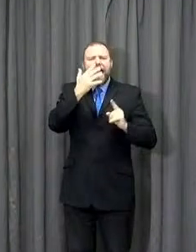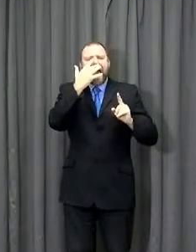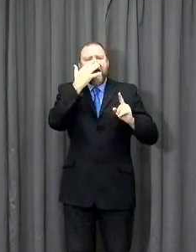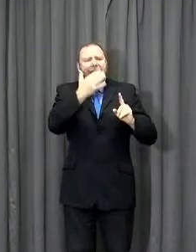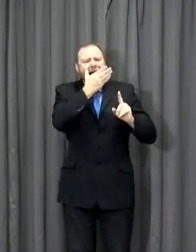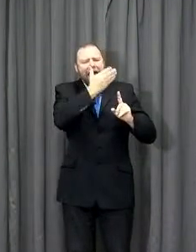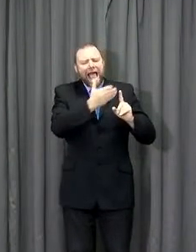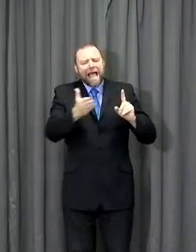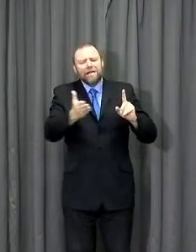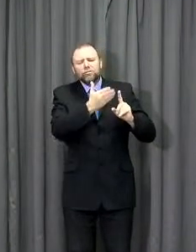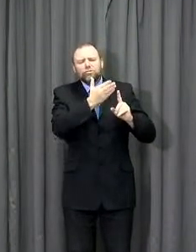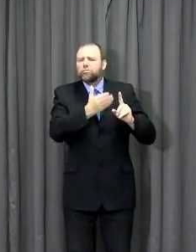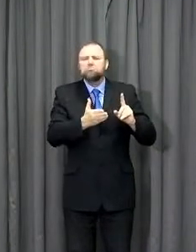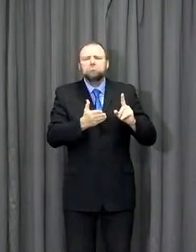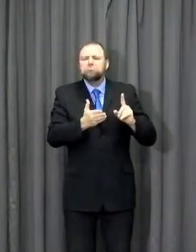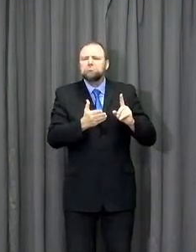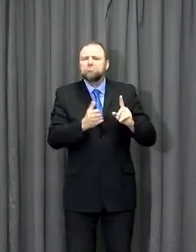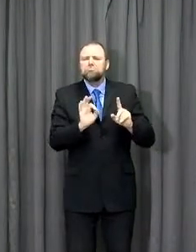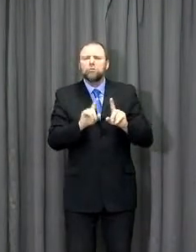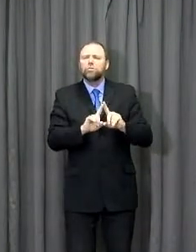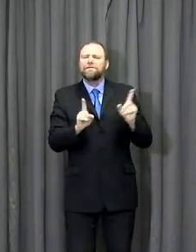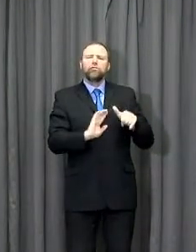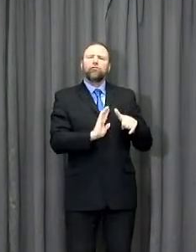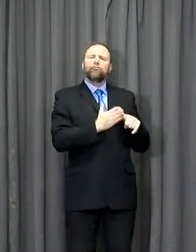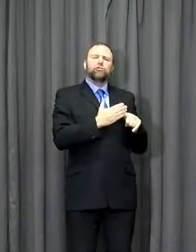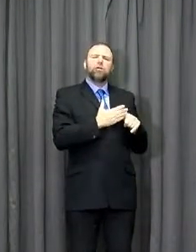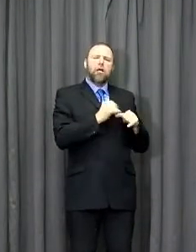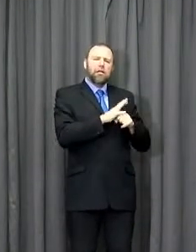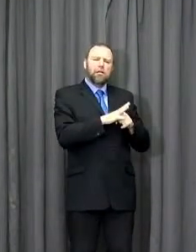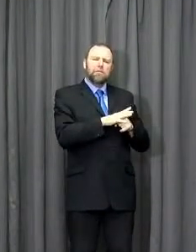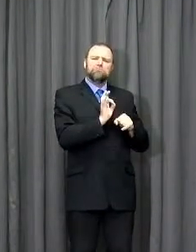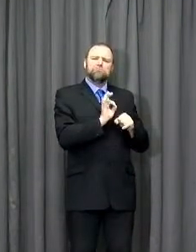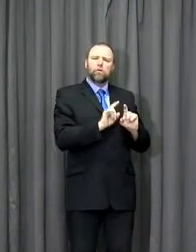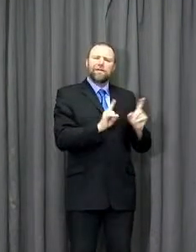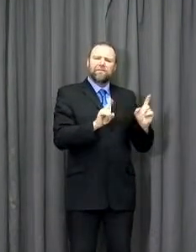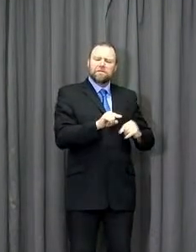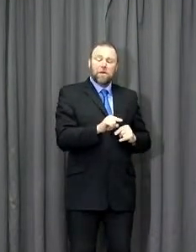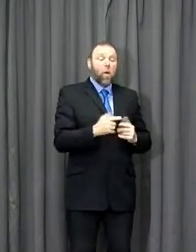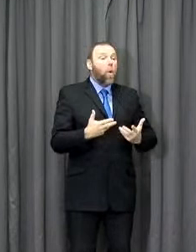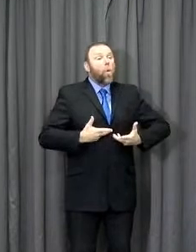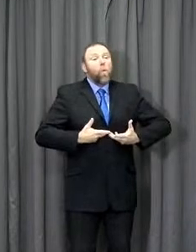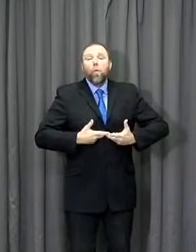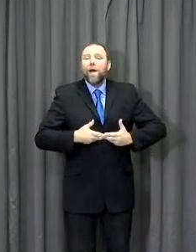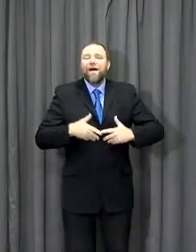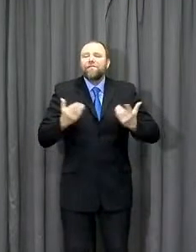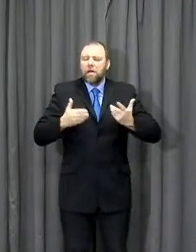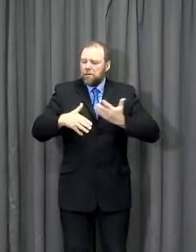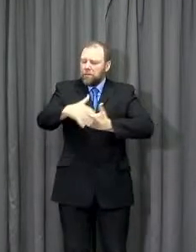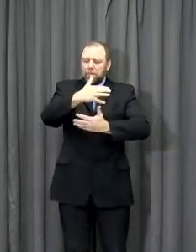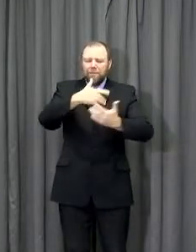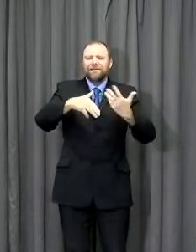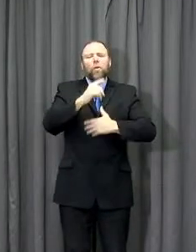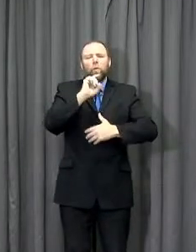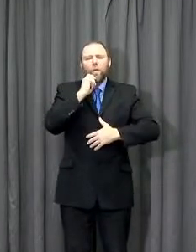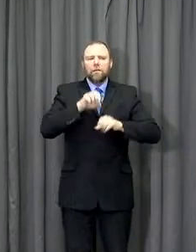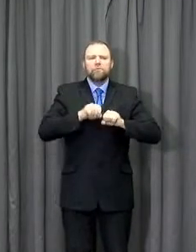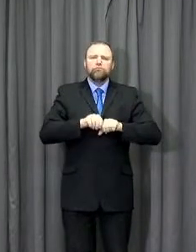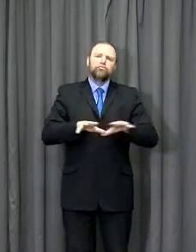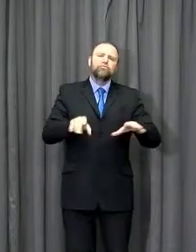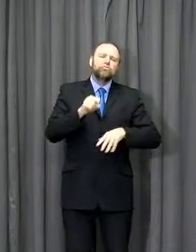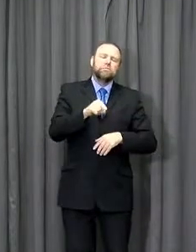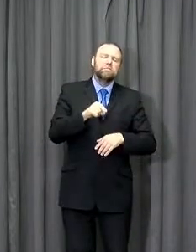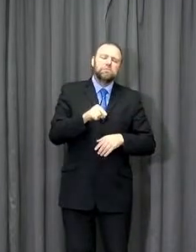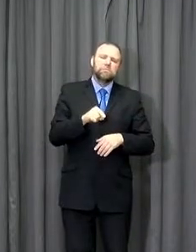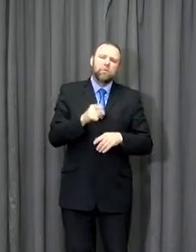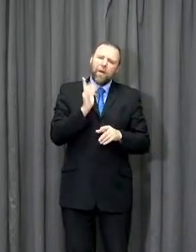is really positive. Wherever there is an opportunity to mix, there will be transmission, so we need to be very careful how we open up. And of course,